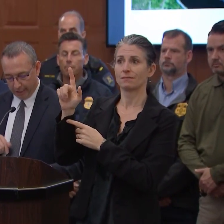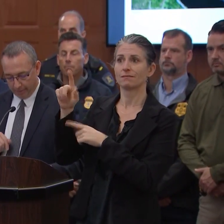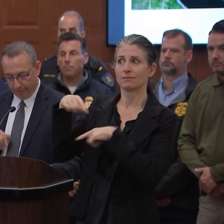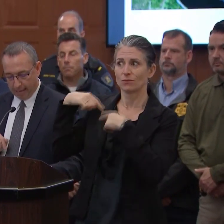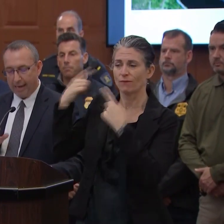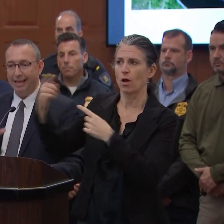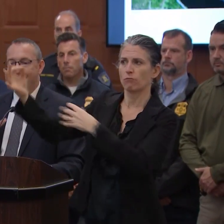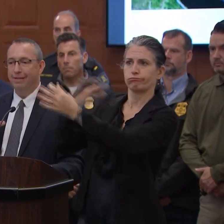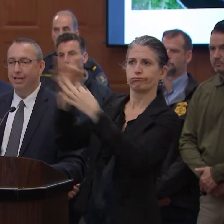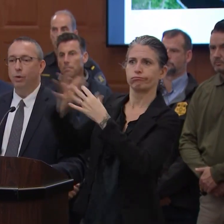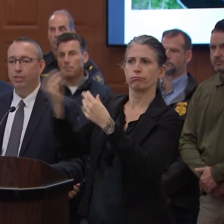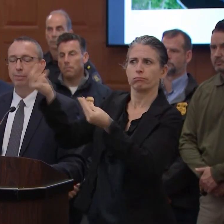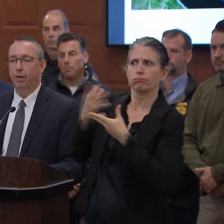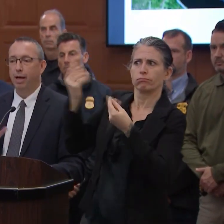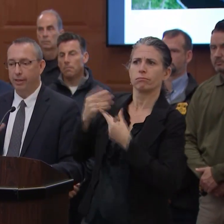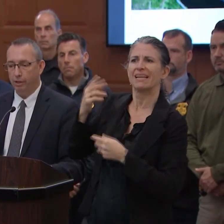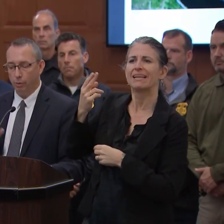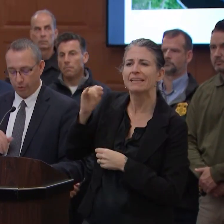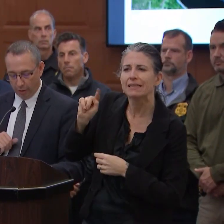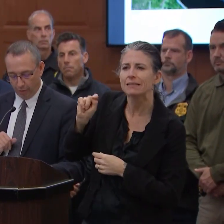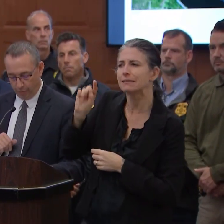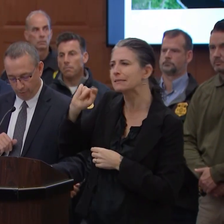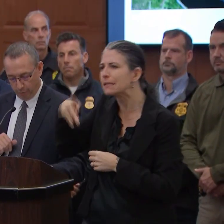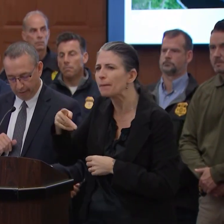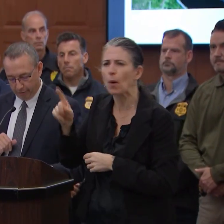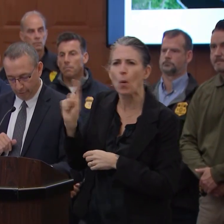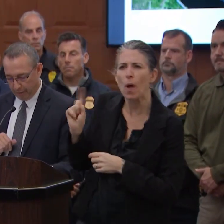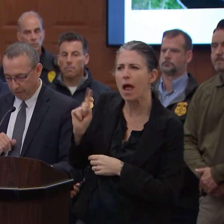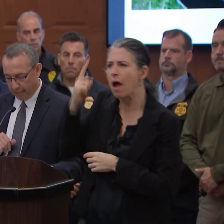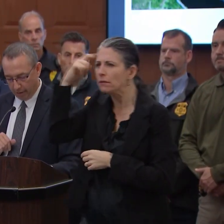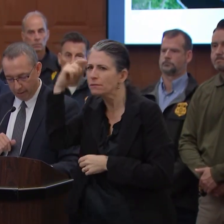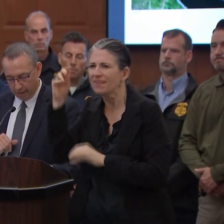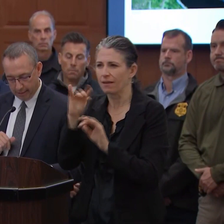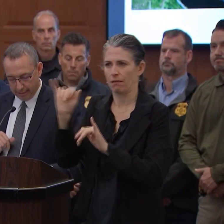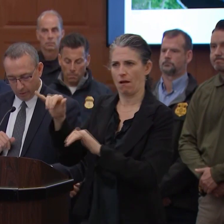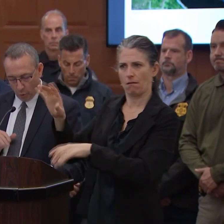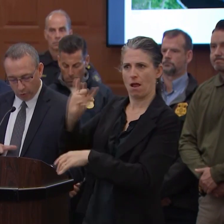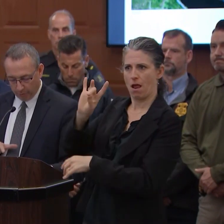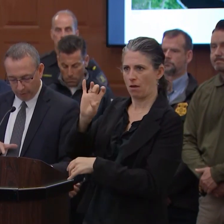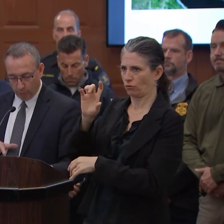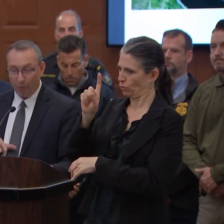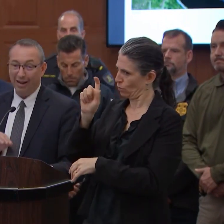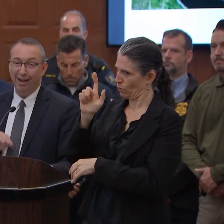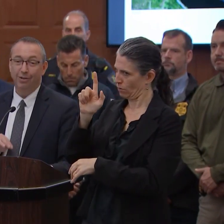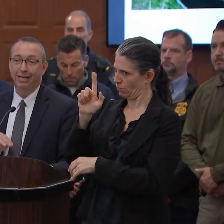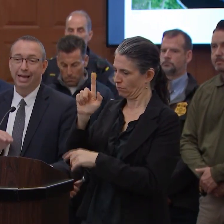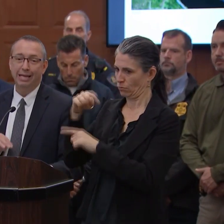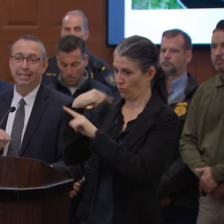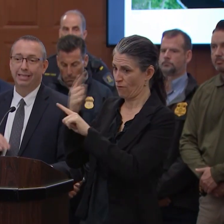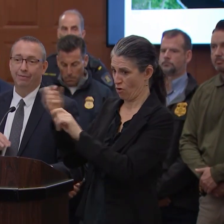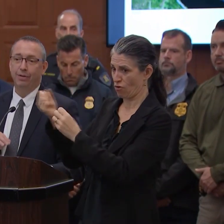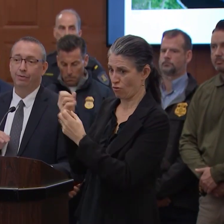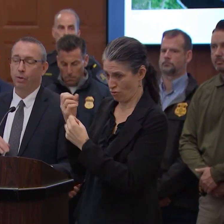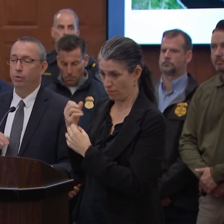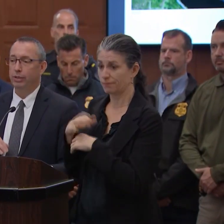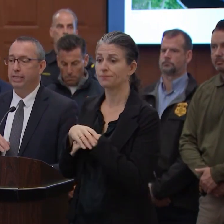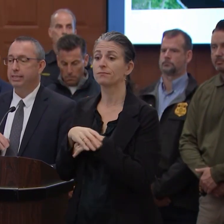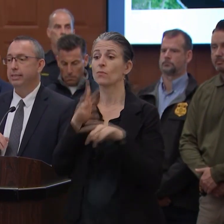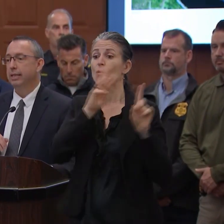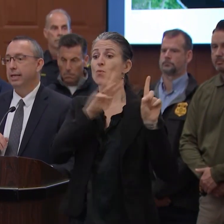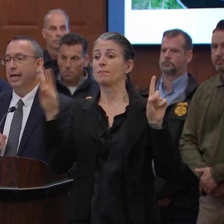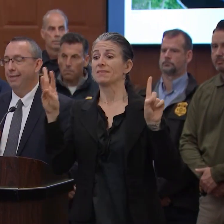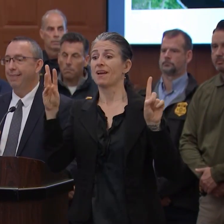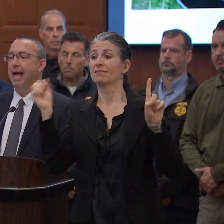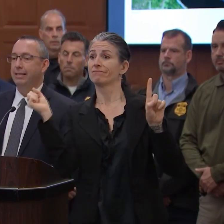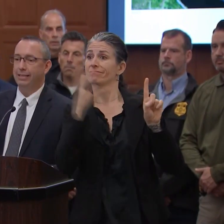digital tip line, that video tip line that you were so helpful in putting the information out on, ultimately we're at 197 of those